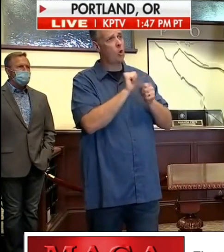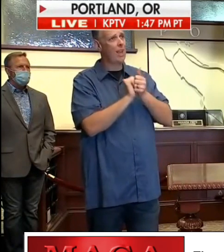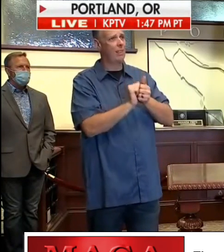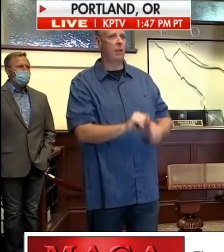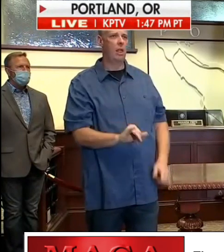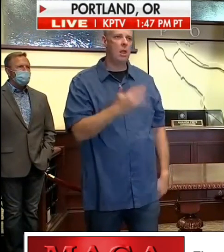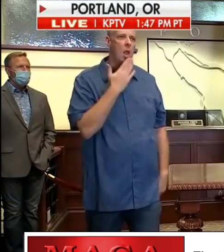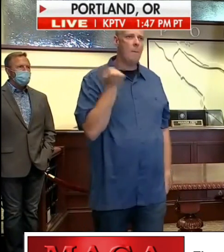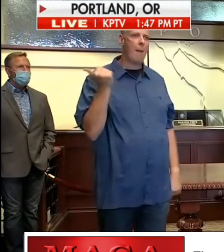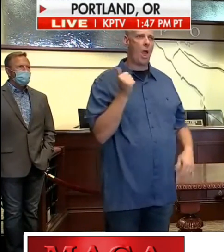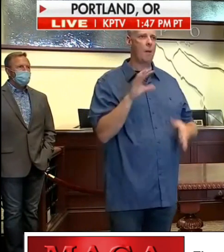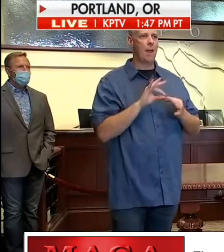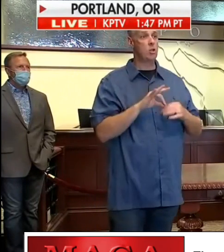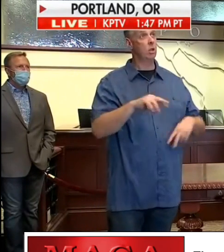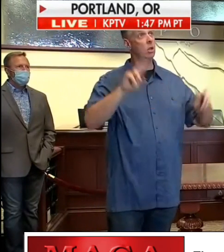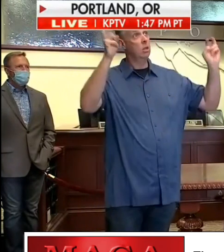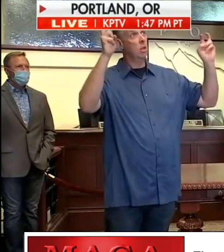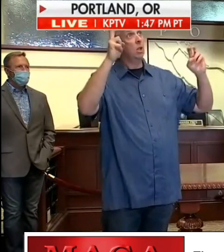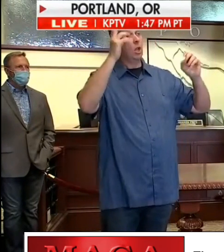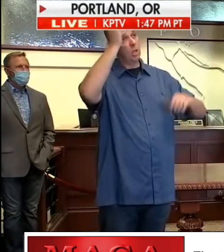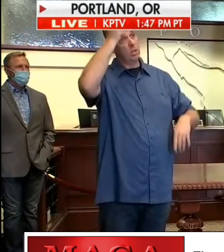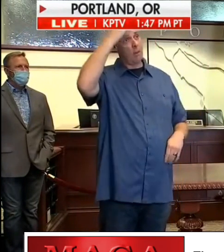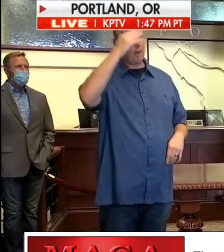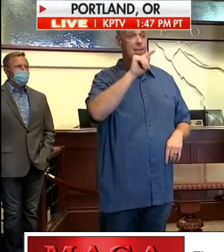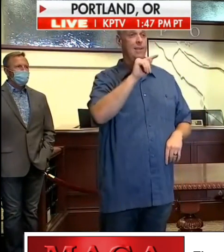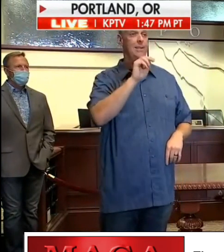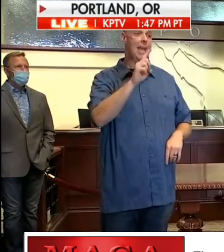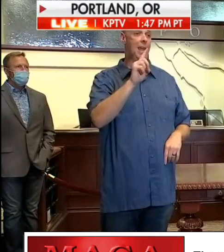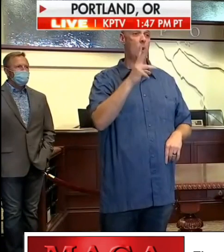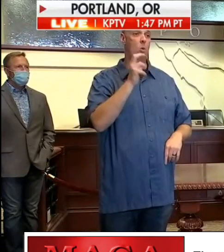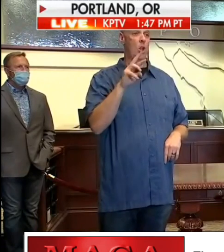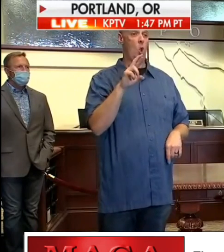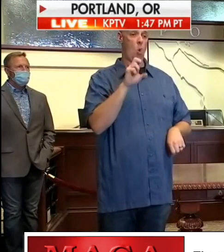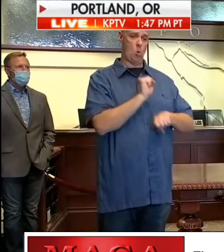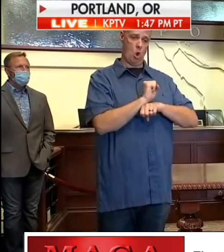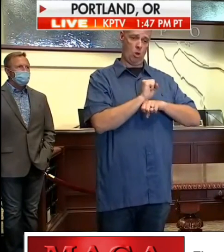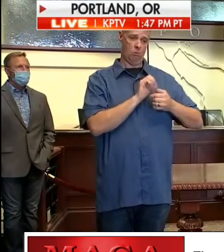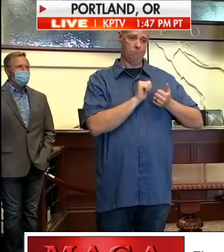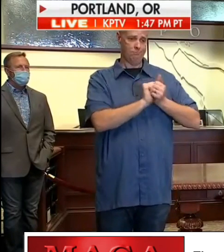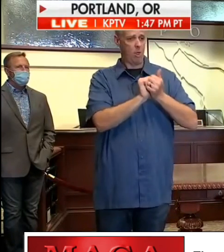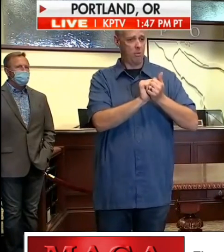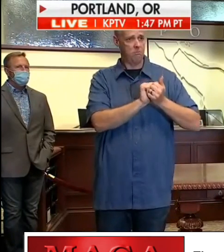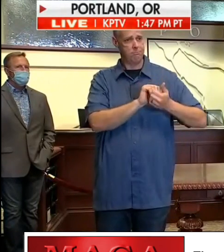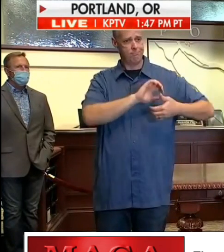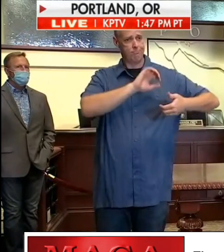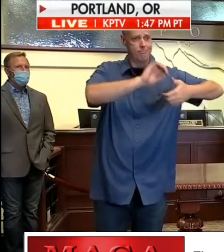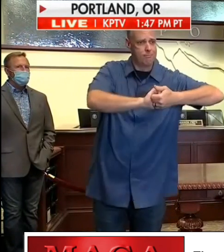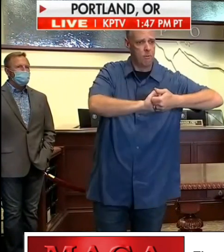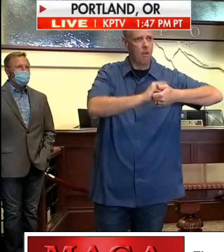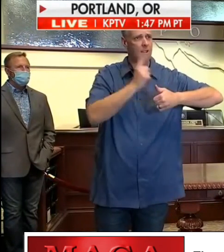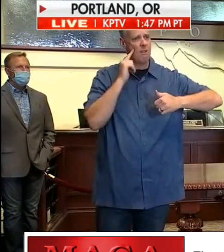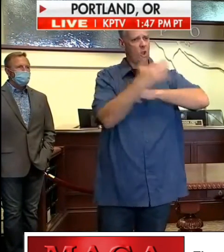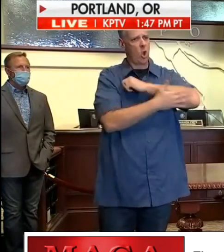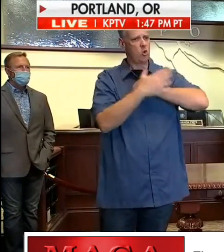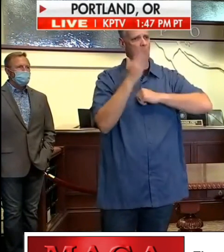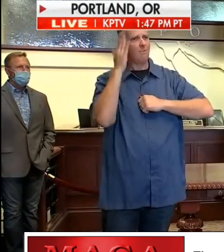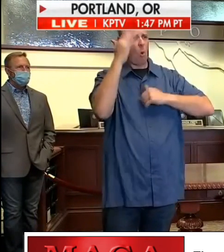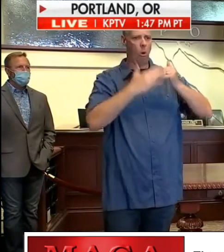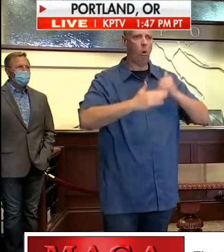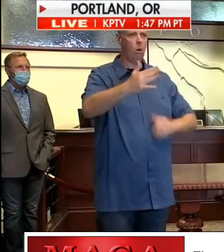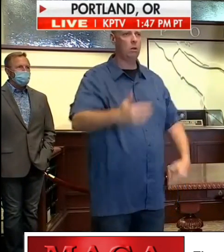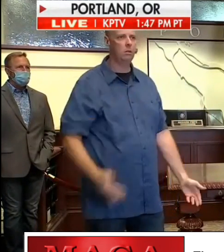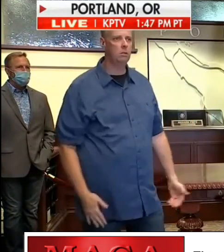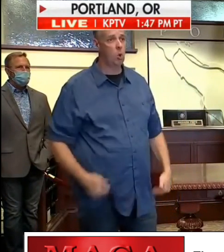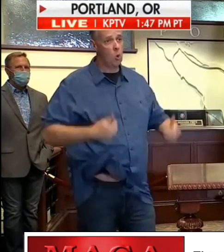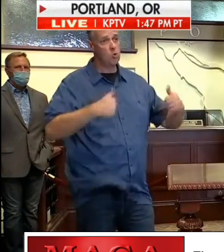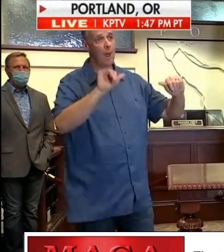message? Donald Trump and Ted Wheeler working together to help move this country forward. Why don't we try that for a change?